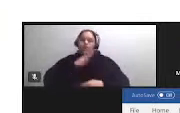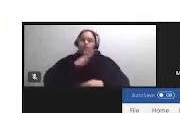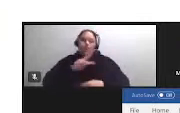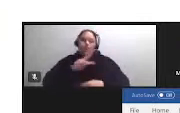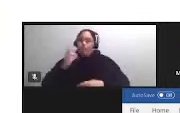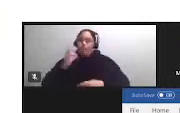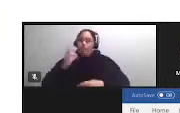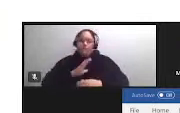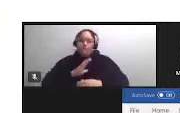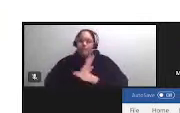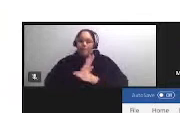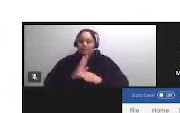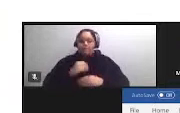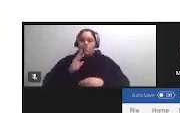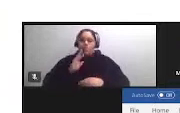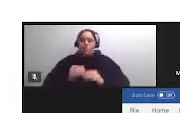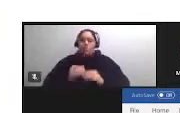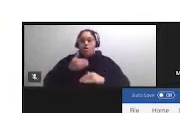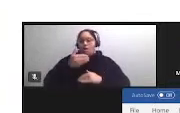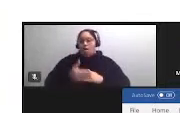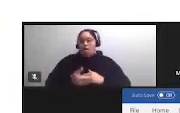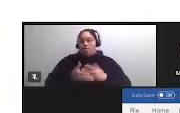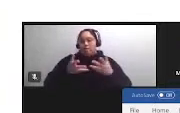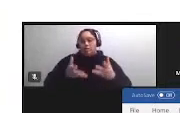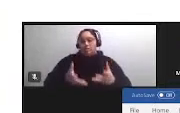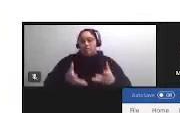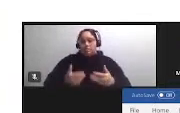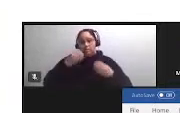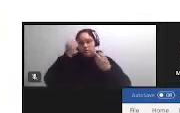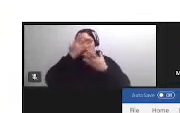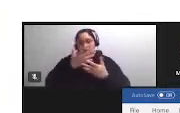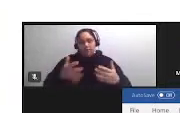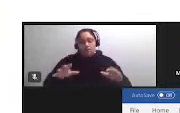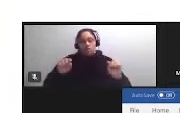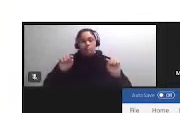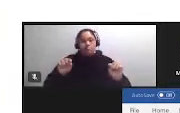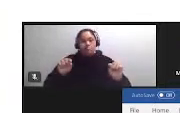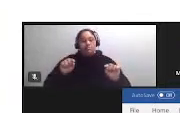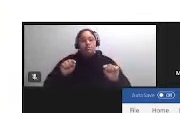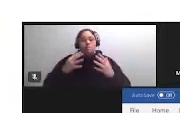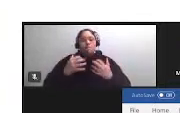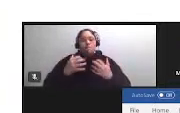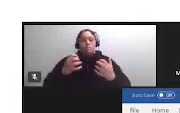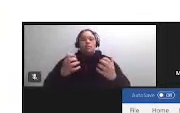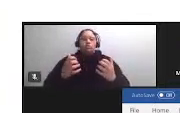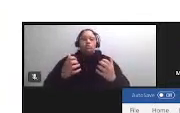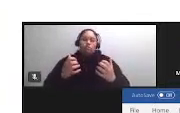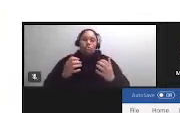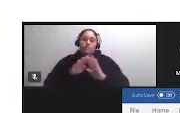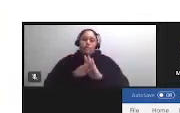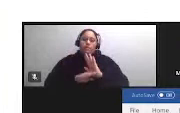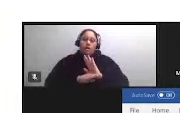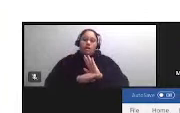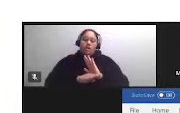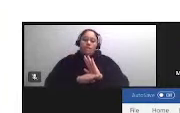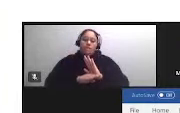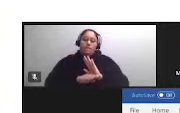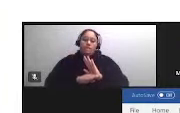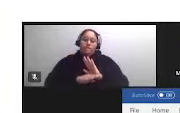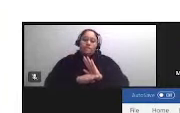business, Chair. I will, after the, as I've indicated, Chair, that the parliamentary program offer, I